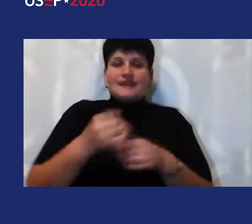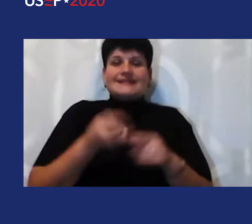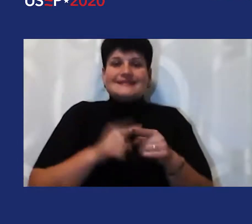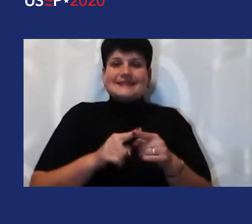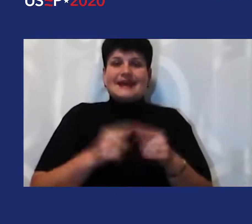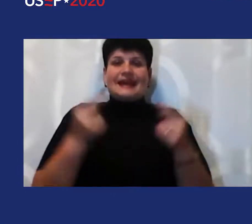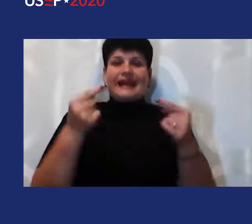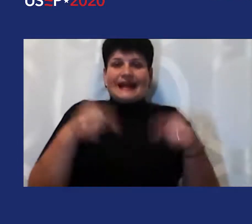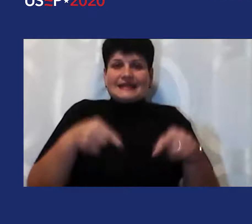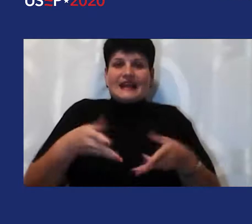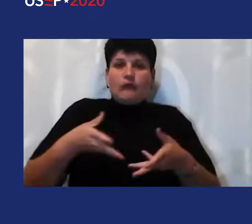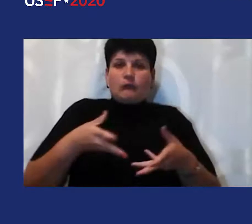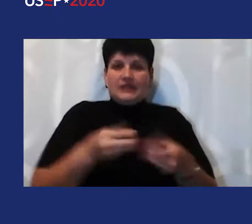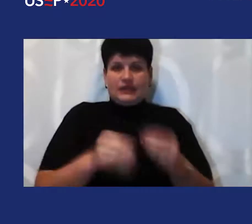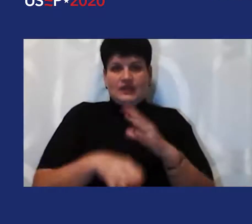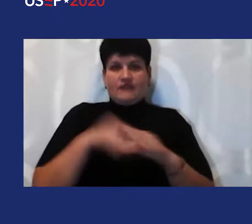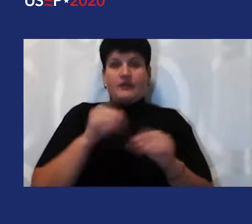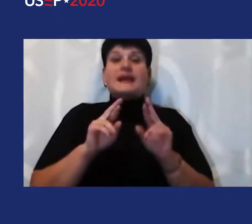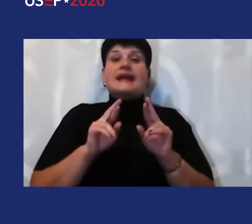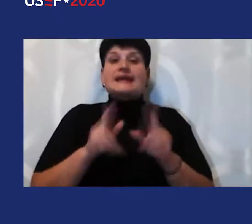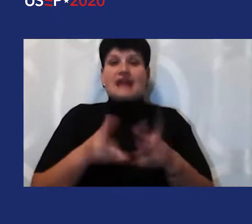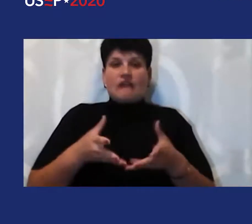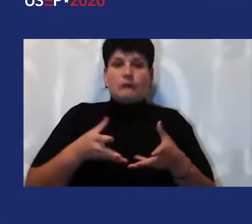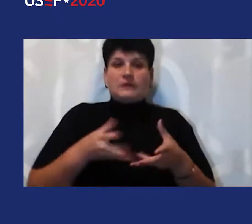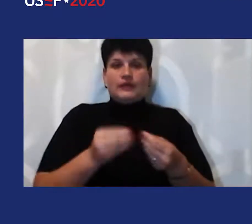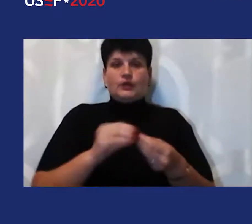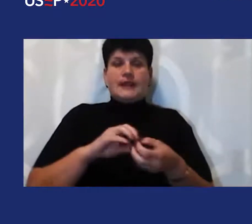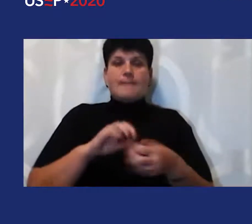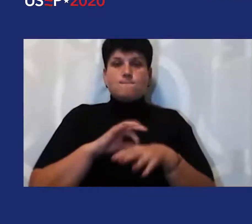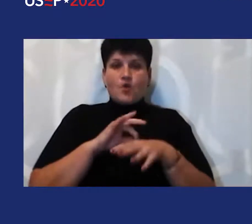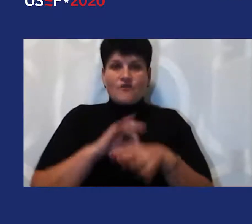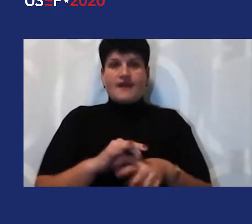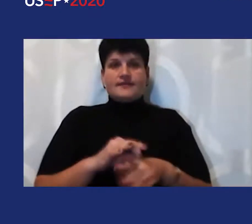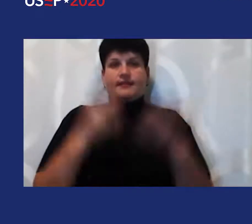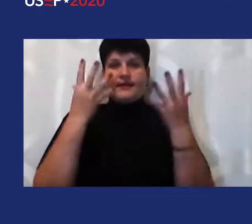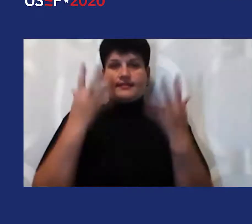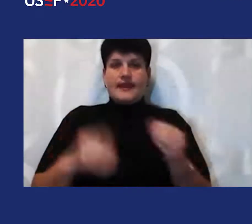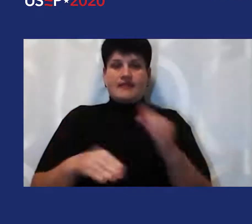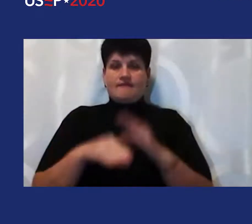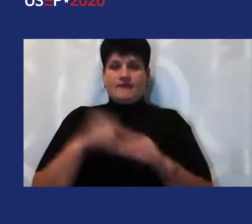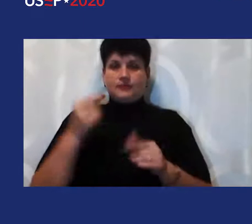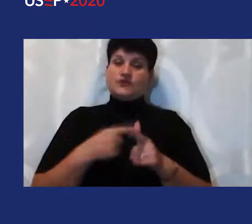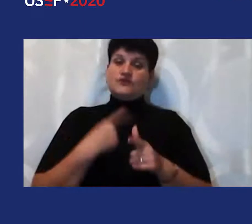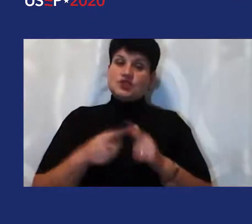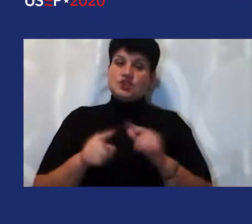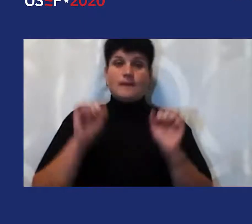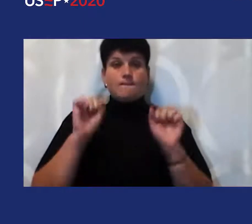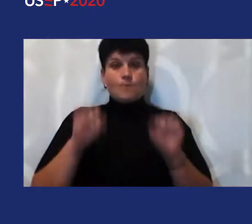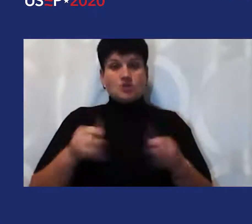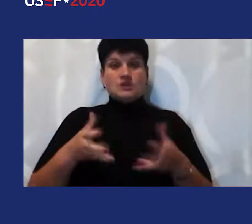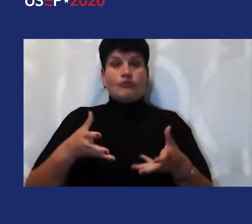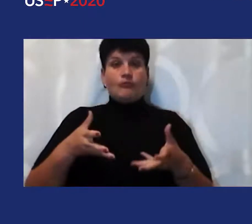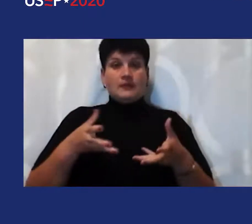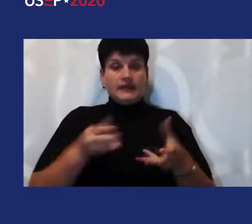affected the elections and how it has actually affected the elections and the day of voting. And is